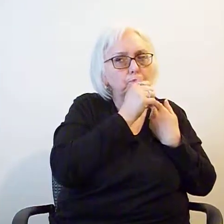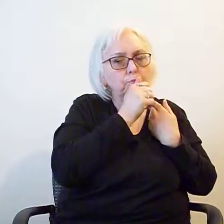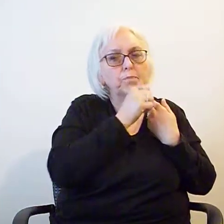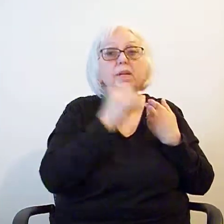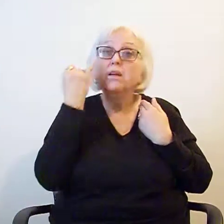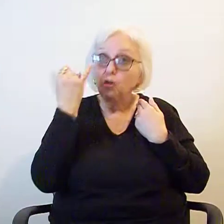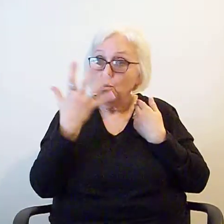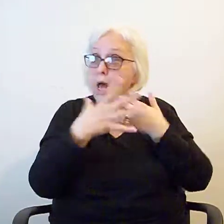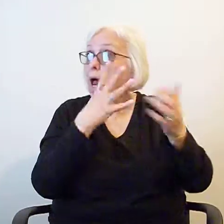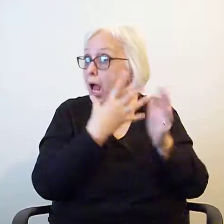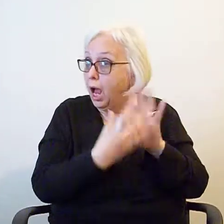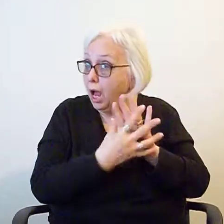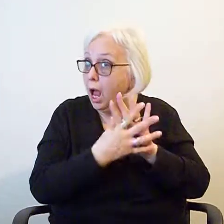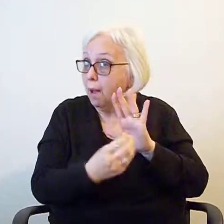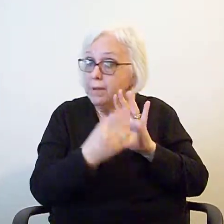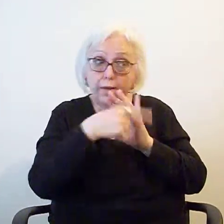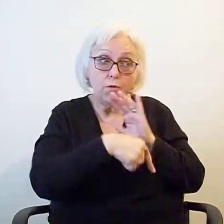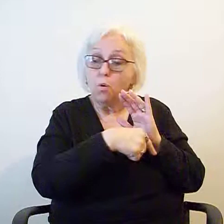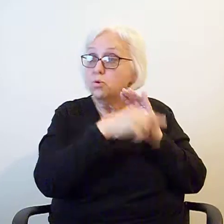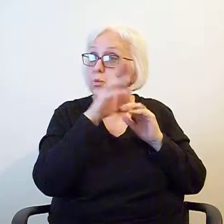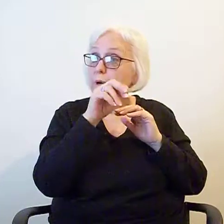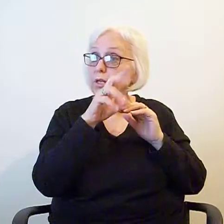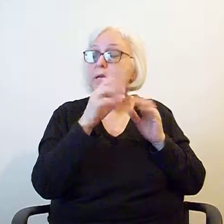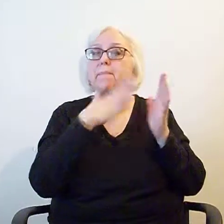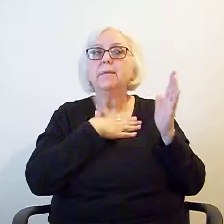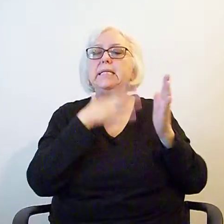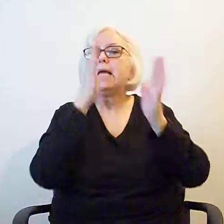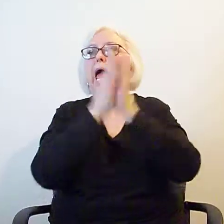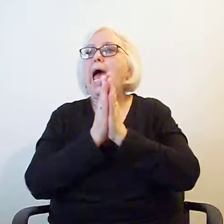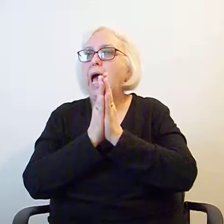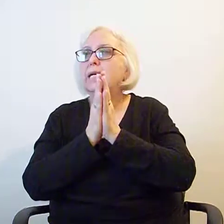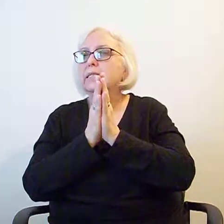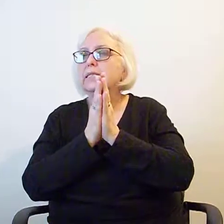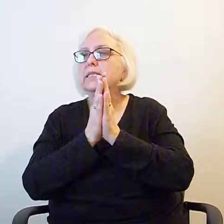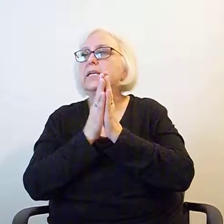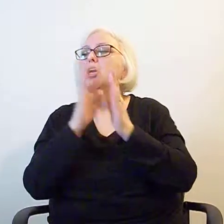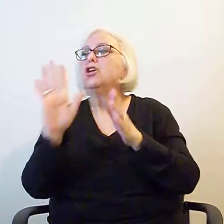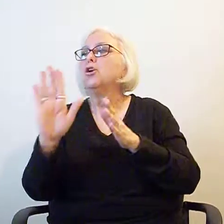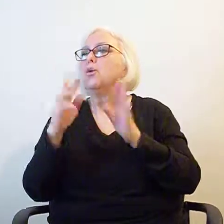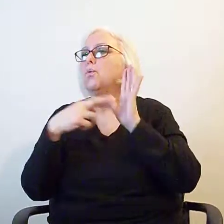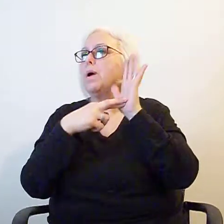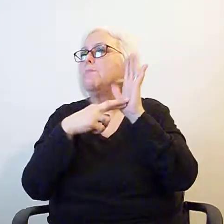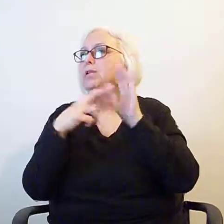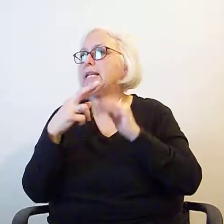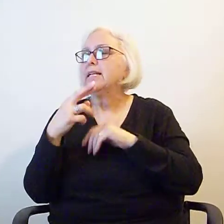please ask your representative at Sycamore Services.